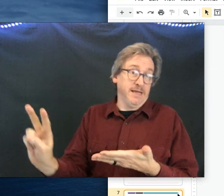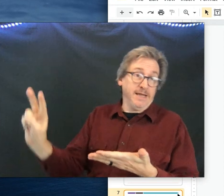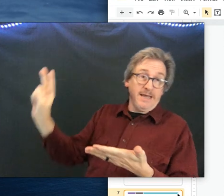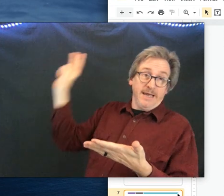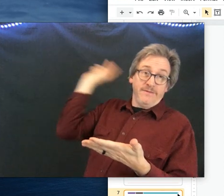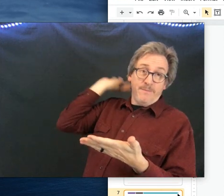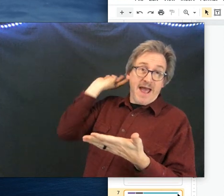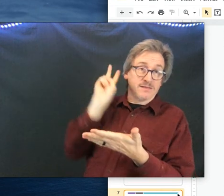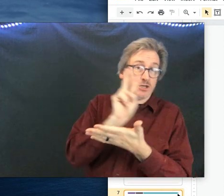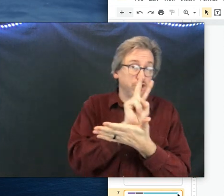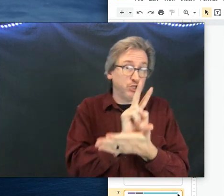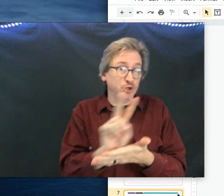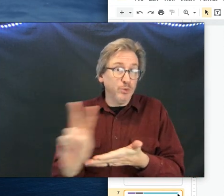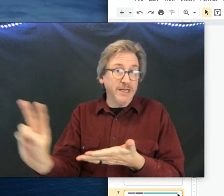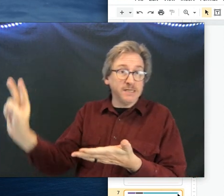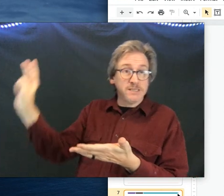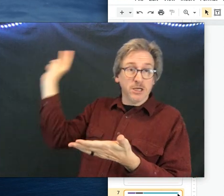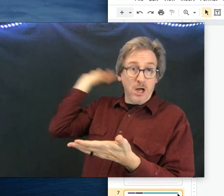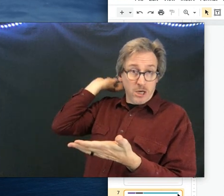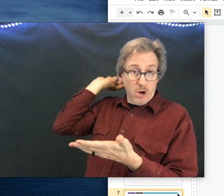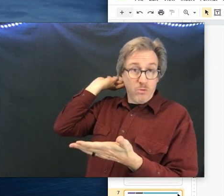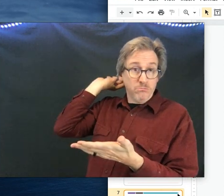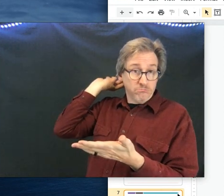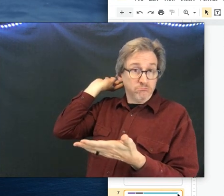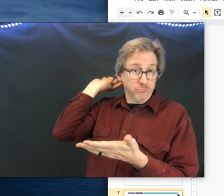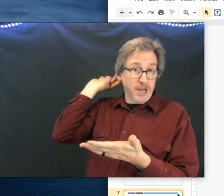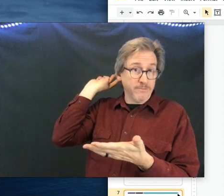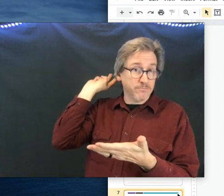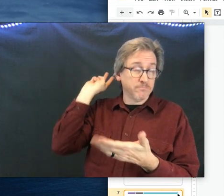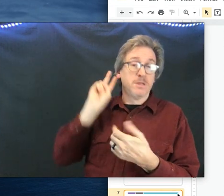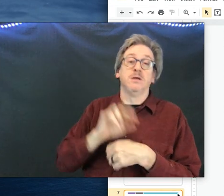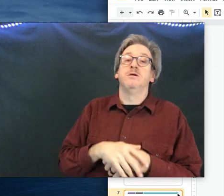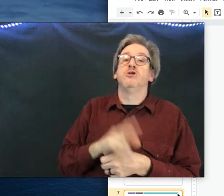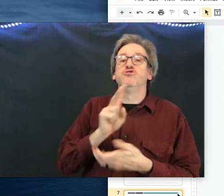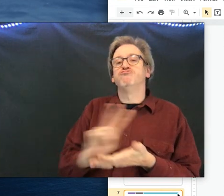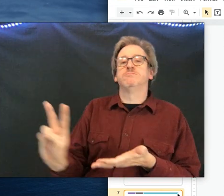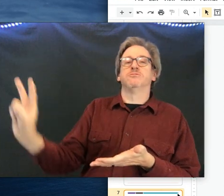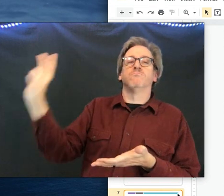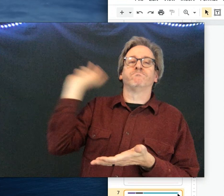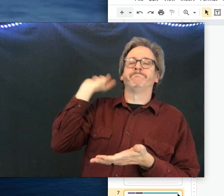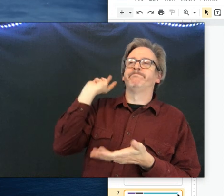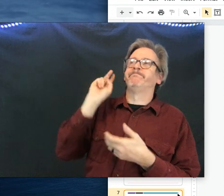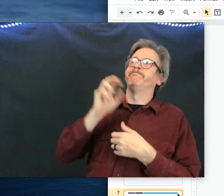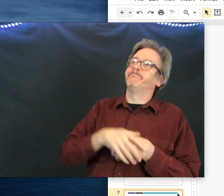2 weeks in the past, 2 weeks ago, okay,